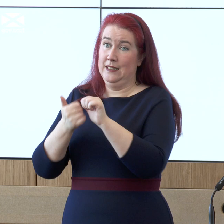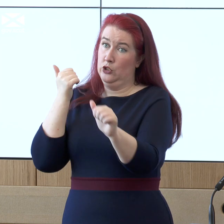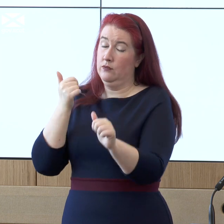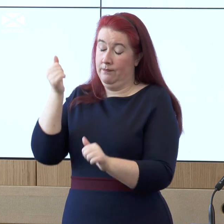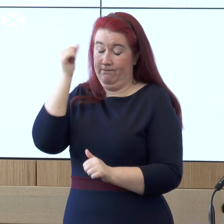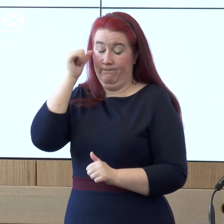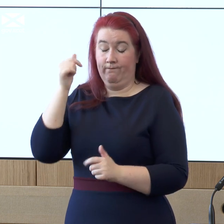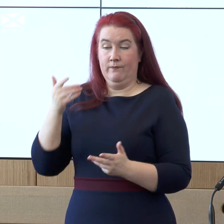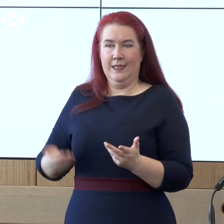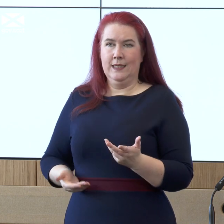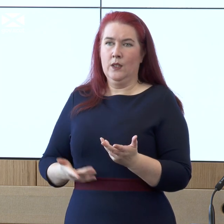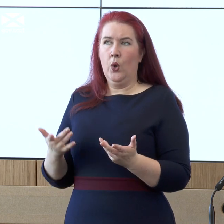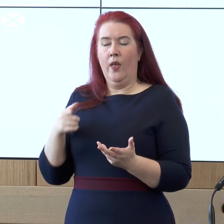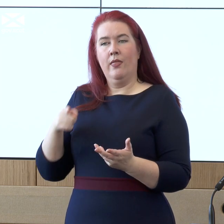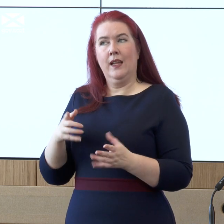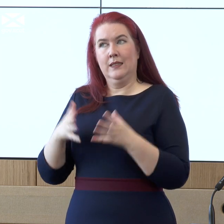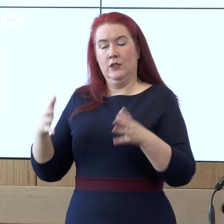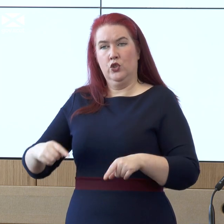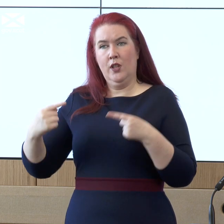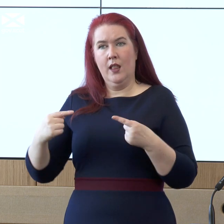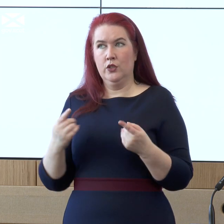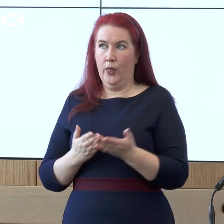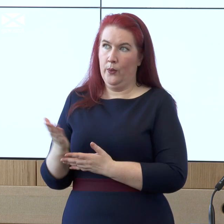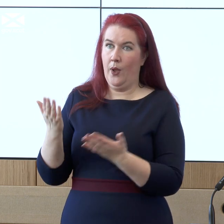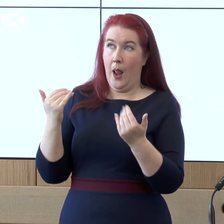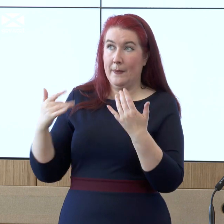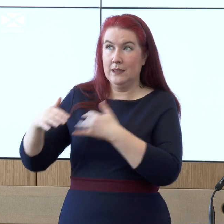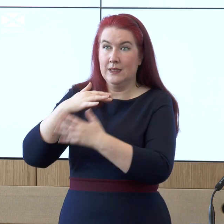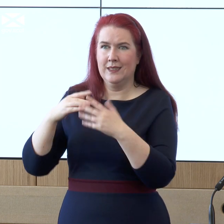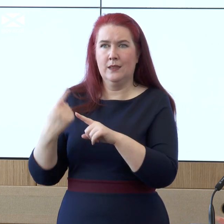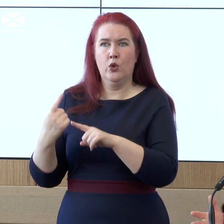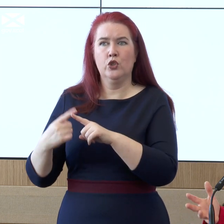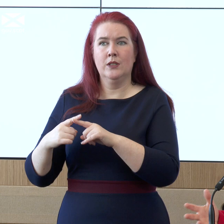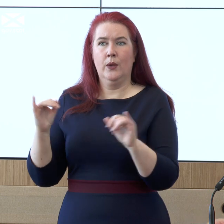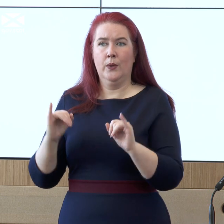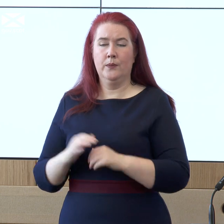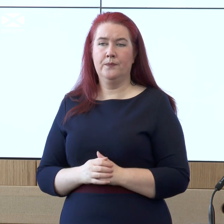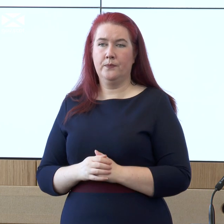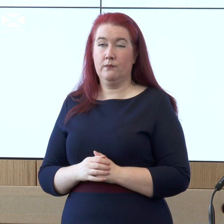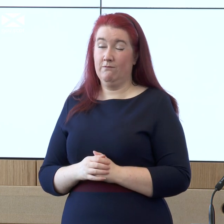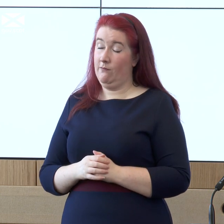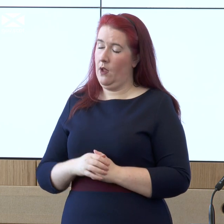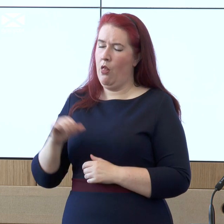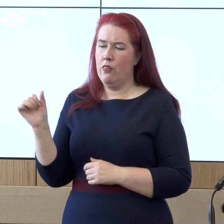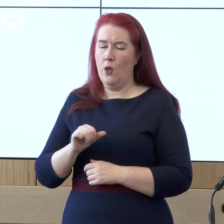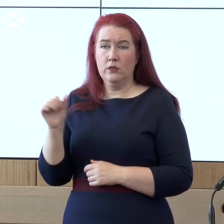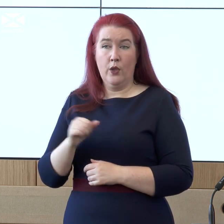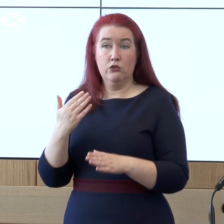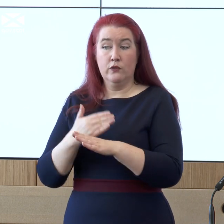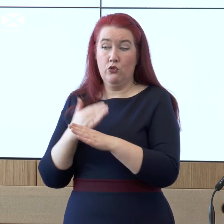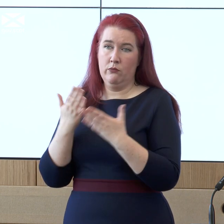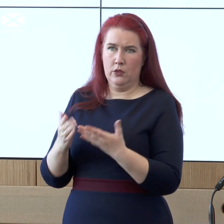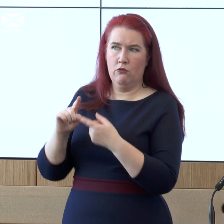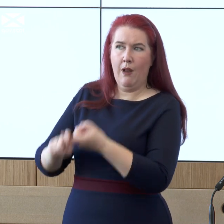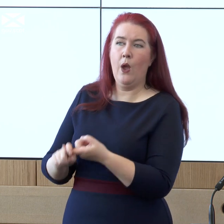we face as we tackle the climate emergency. Tens of thousands of jobs are dependent currently on oil and gas production.